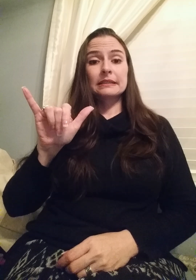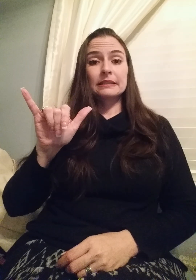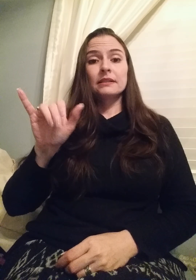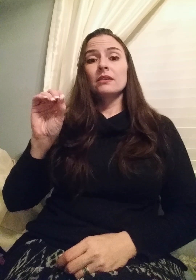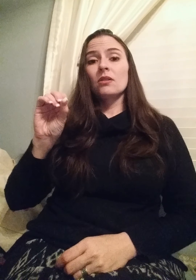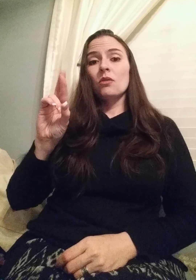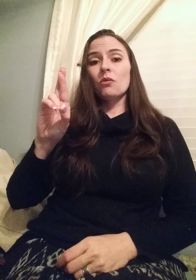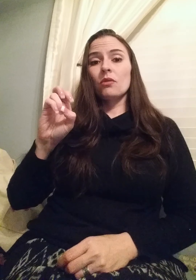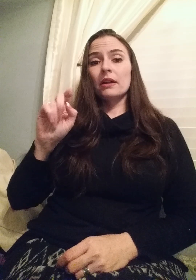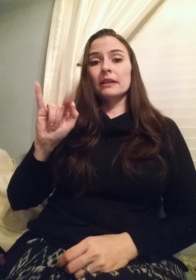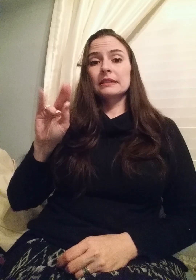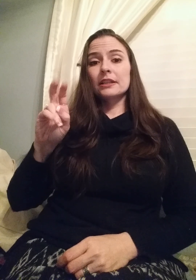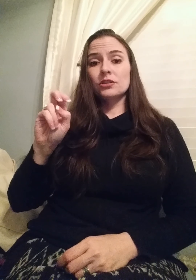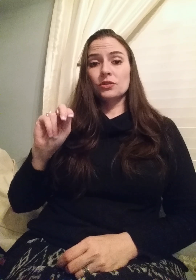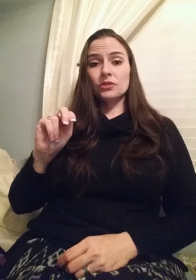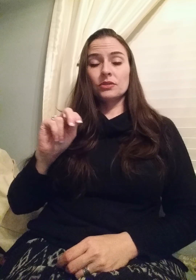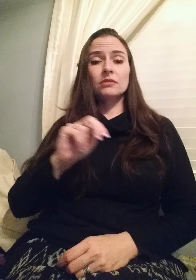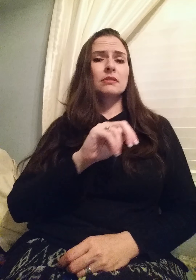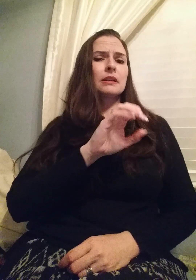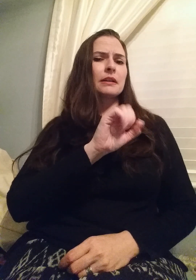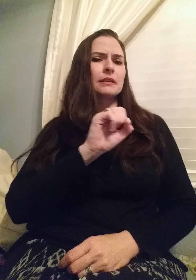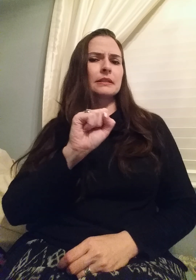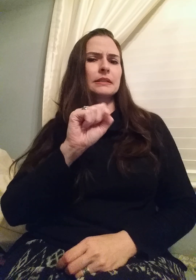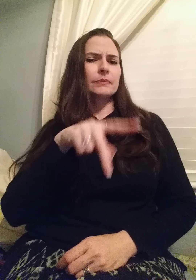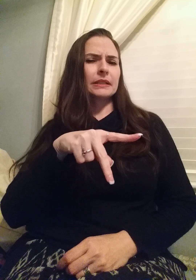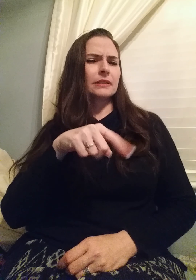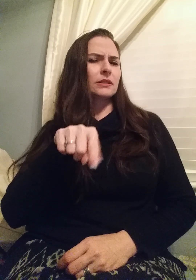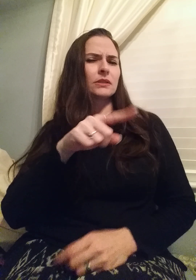of SSPs and interveners.